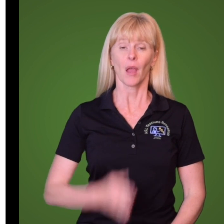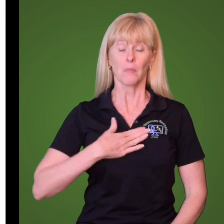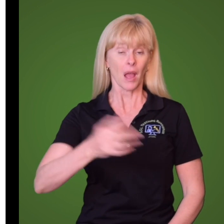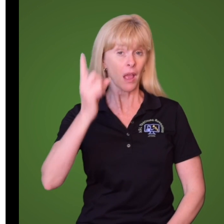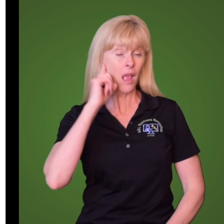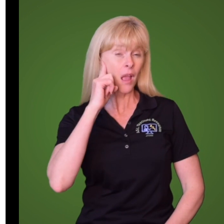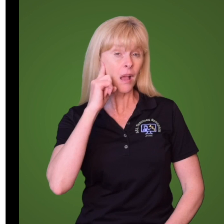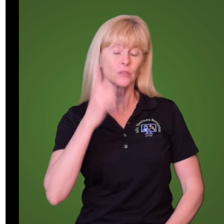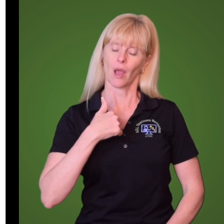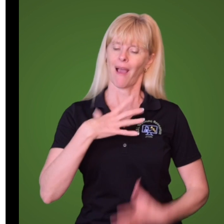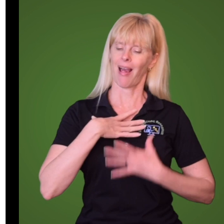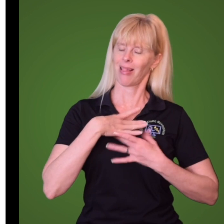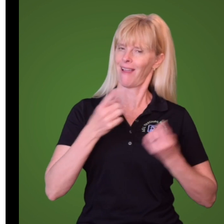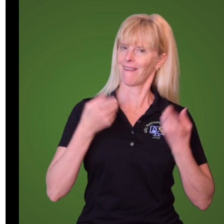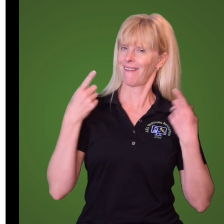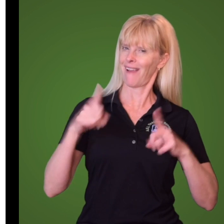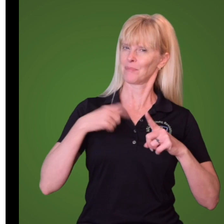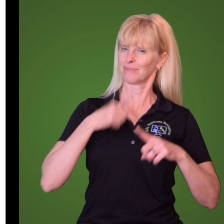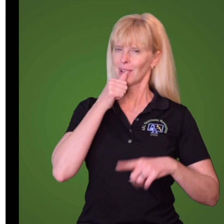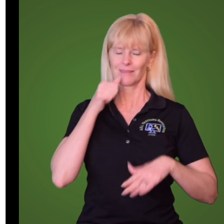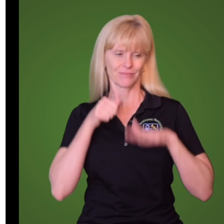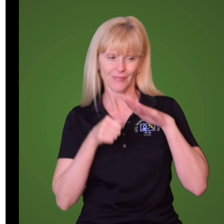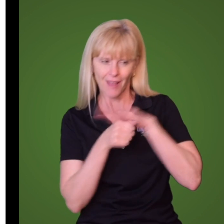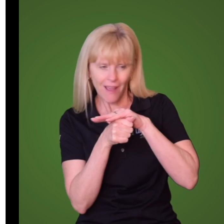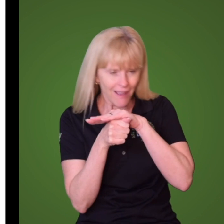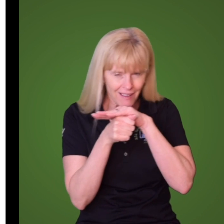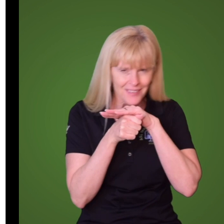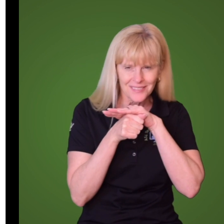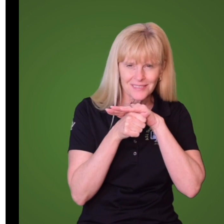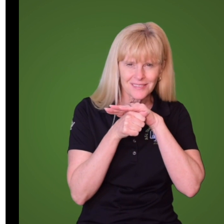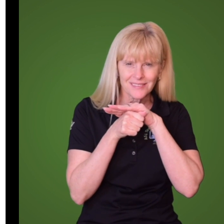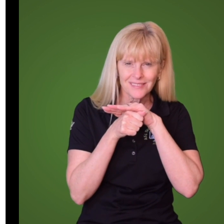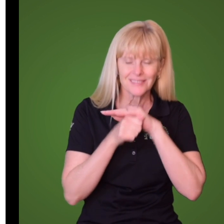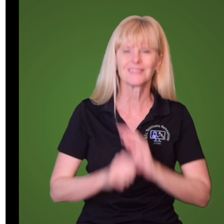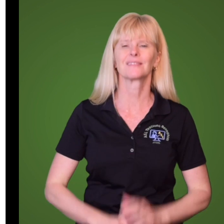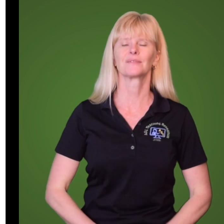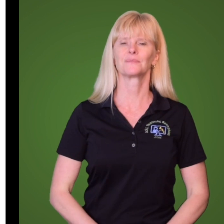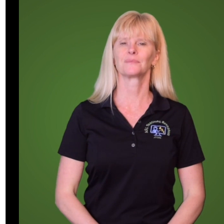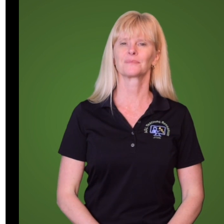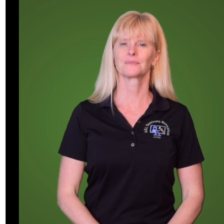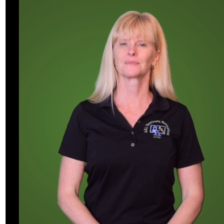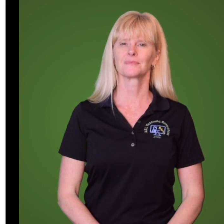I like my ears when I hide.